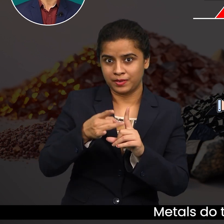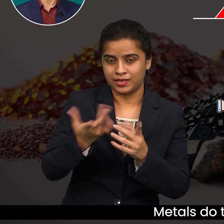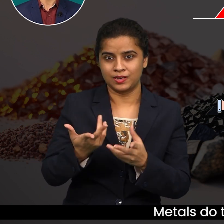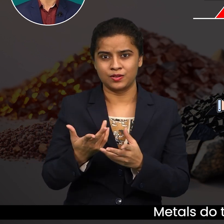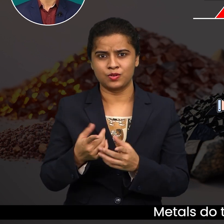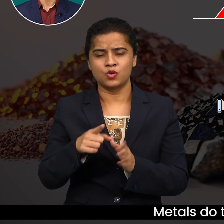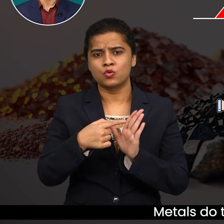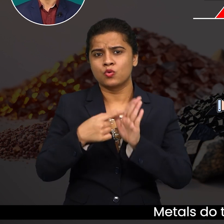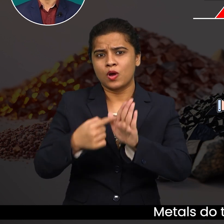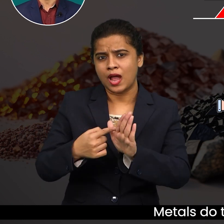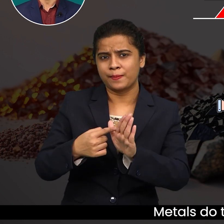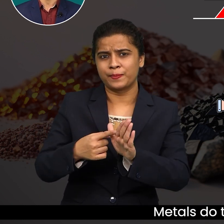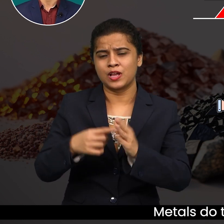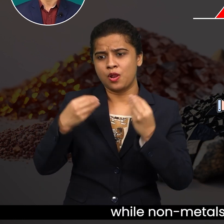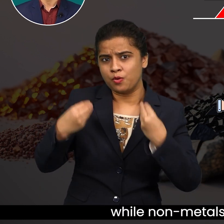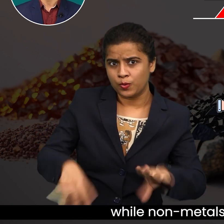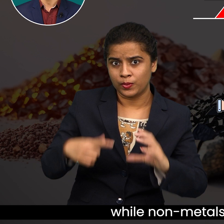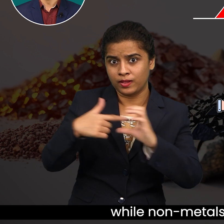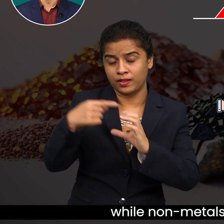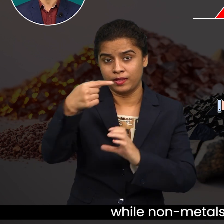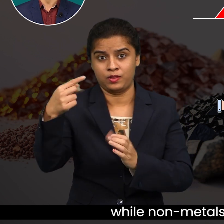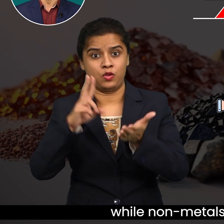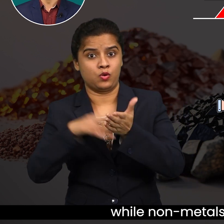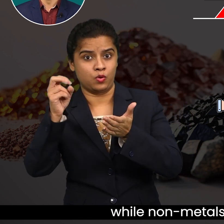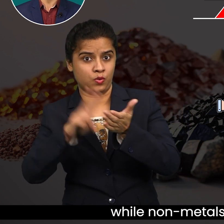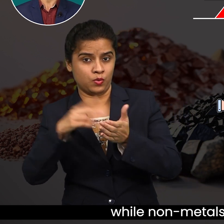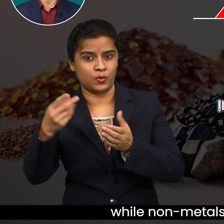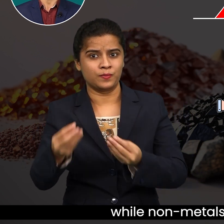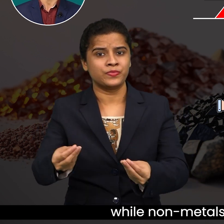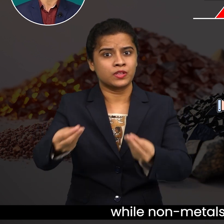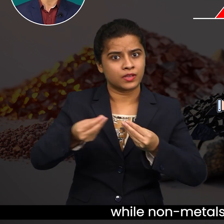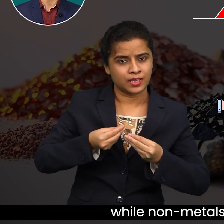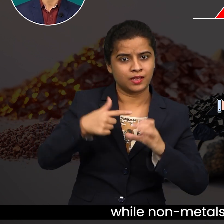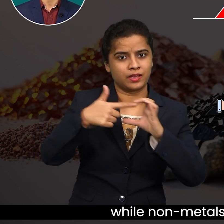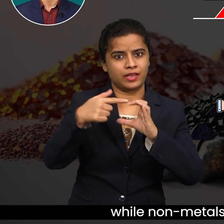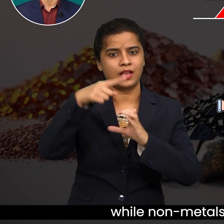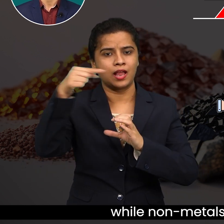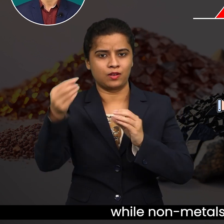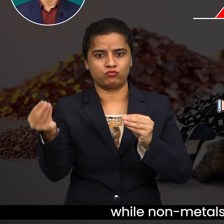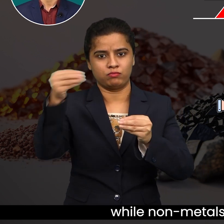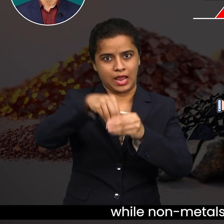Metals do this by losing electrons, while non-metals do this by gaining electrons.